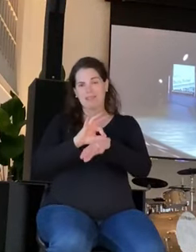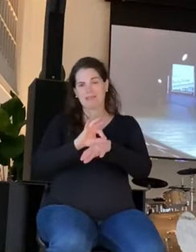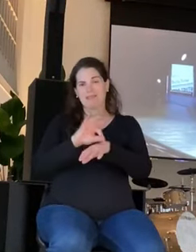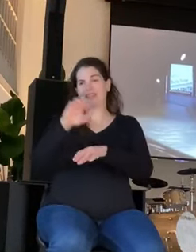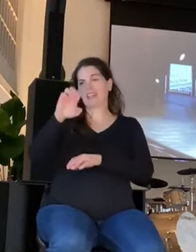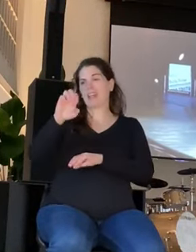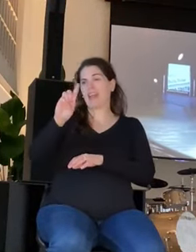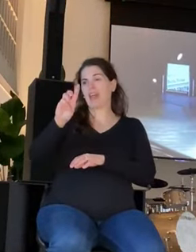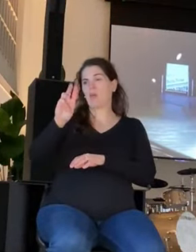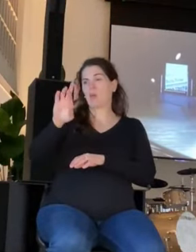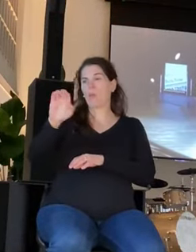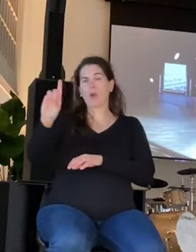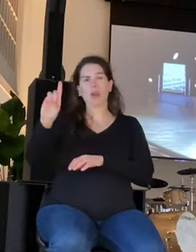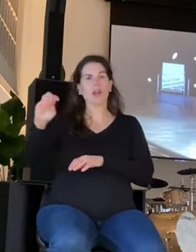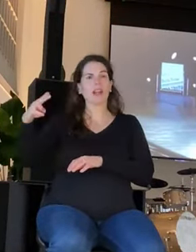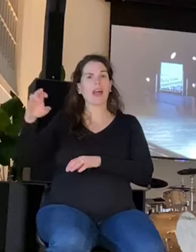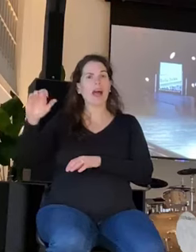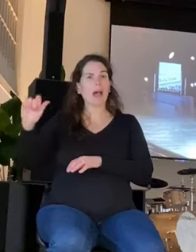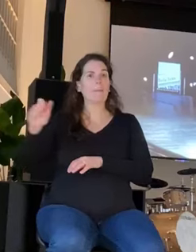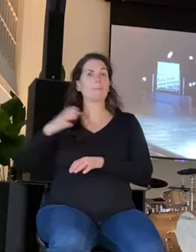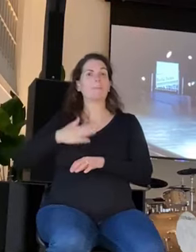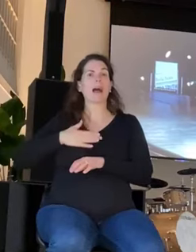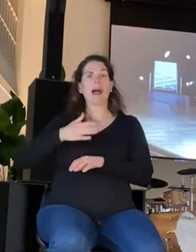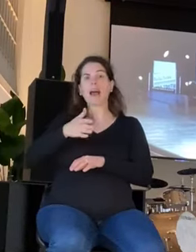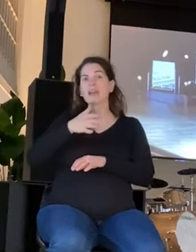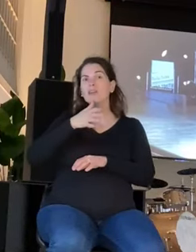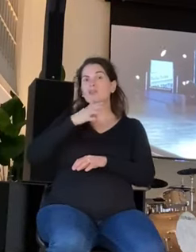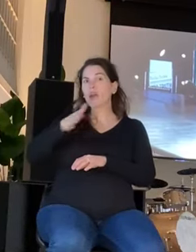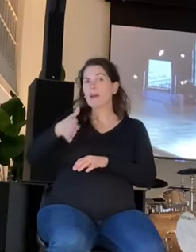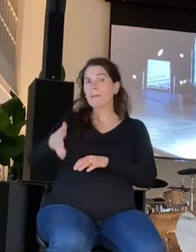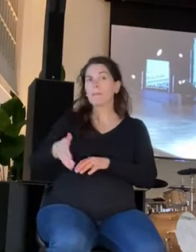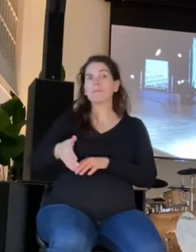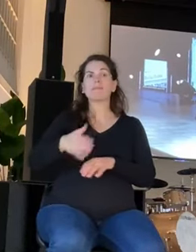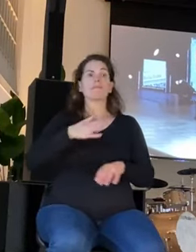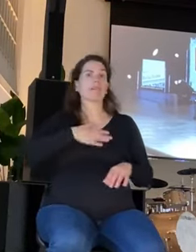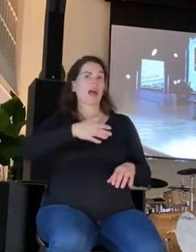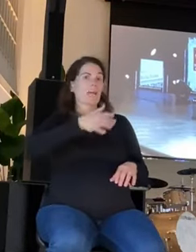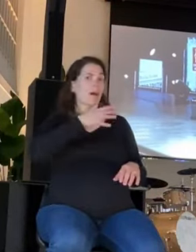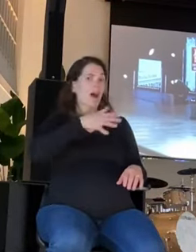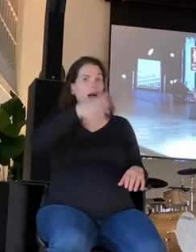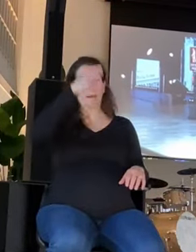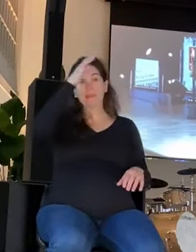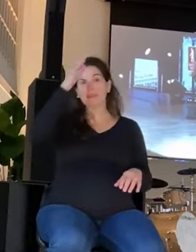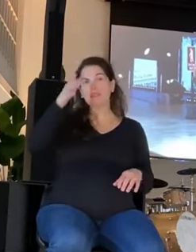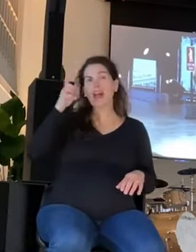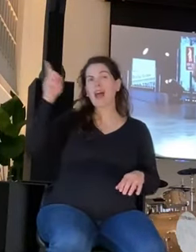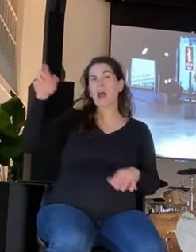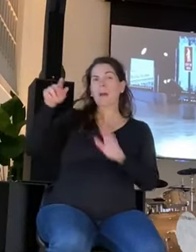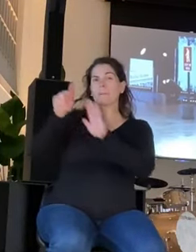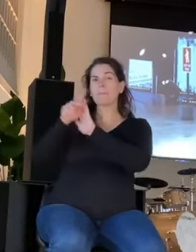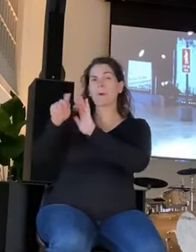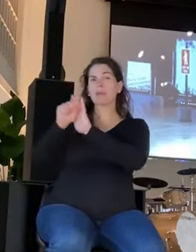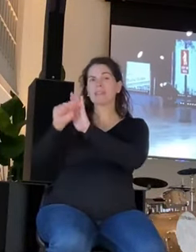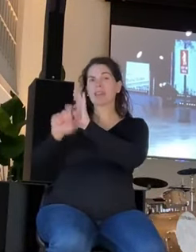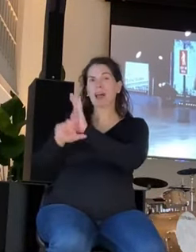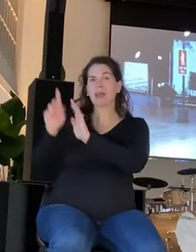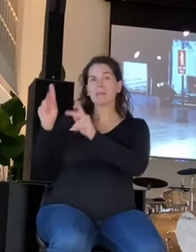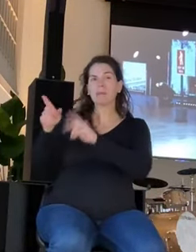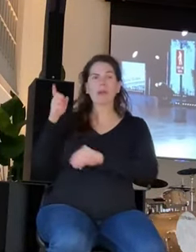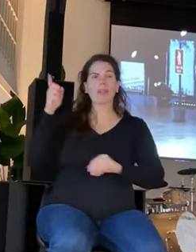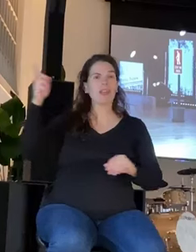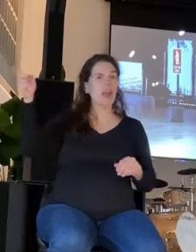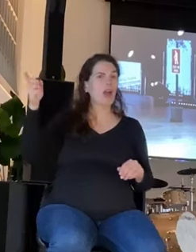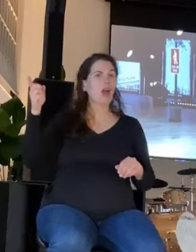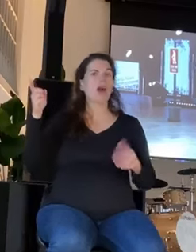Edward Helm and my own grandmother. I think of my mom and dad and Don and Joy Gray up at our Fort St. Lucie campus, APSL. I